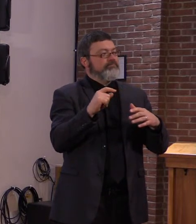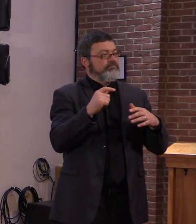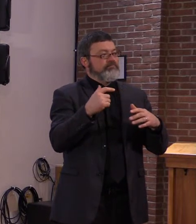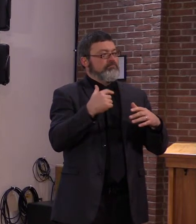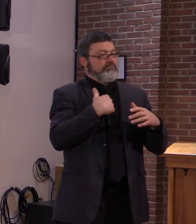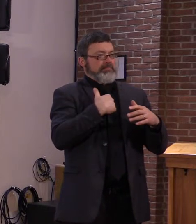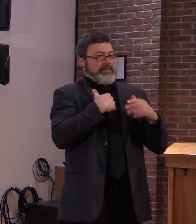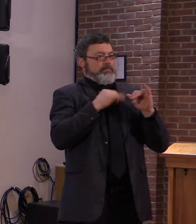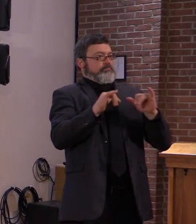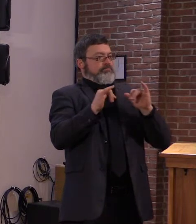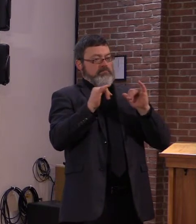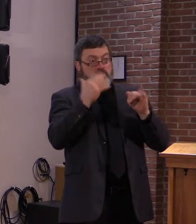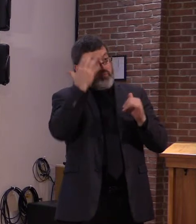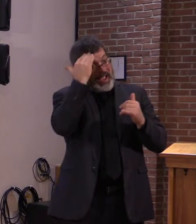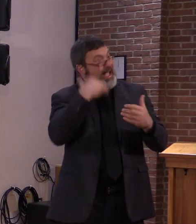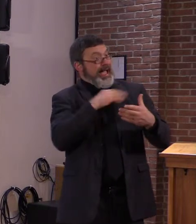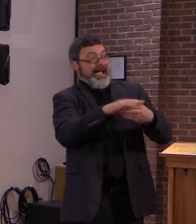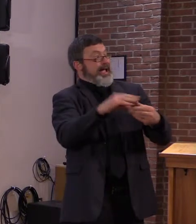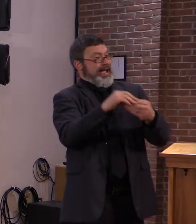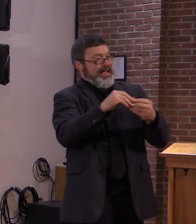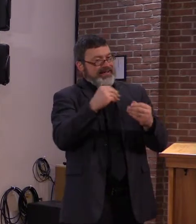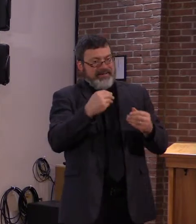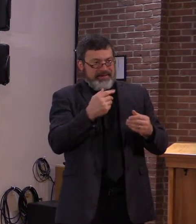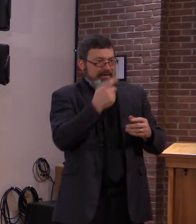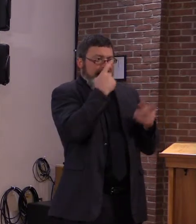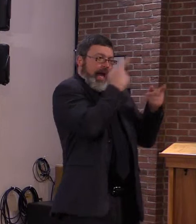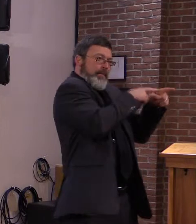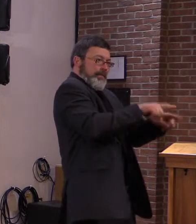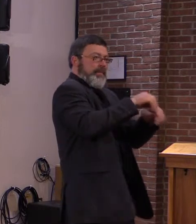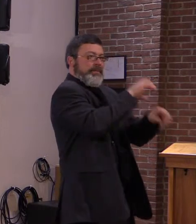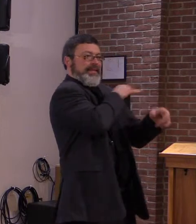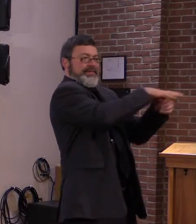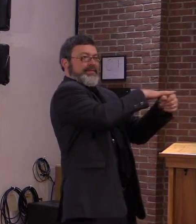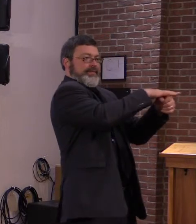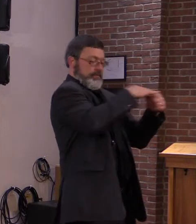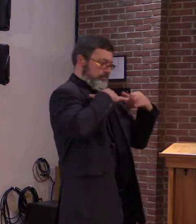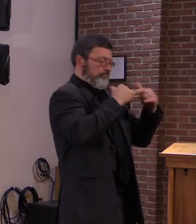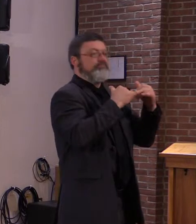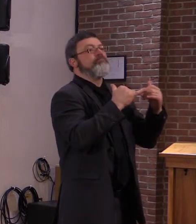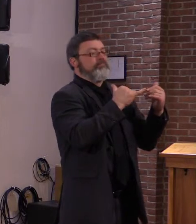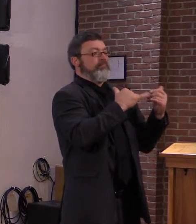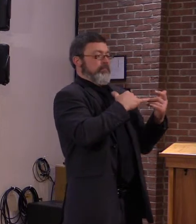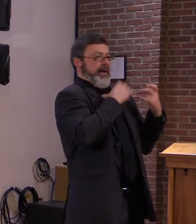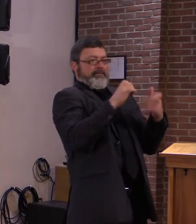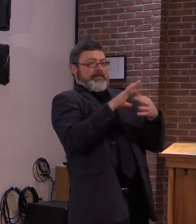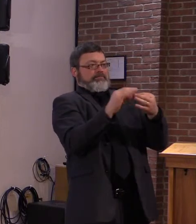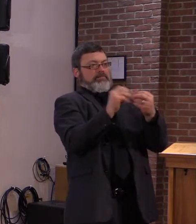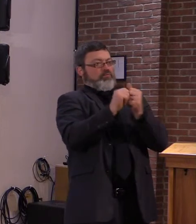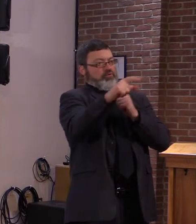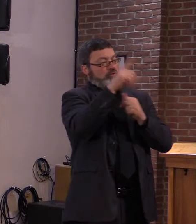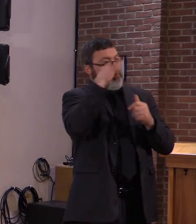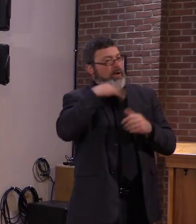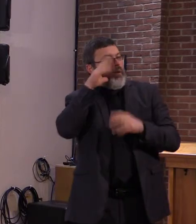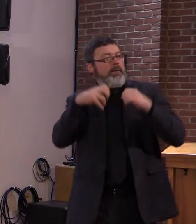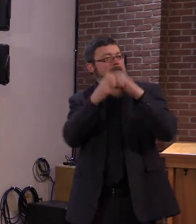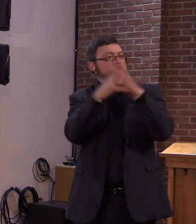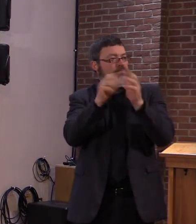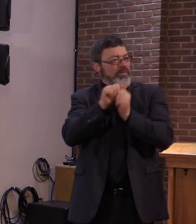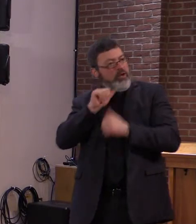way. With that, I'll now turn it over to Secretary French for this week's education update. He's joining us by video.